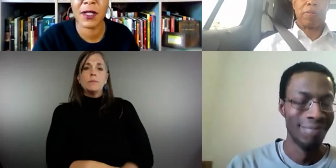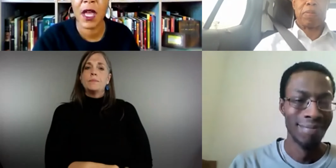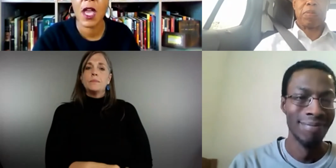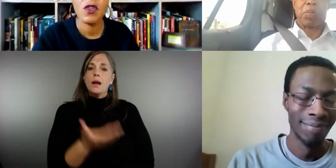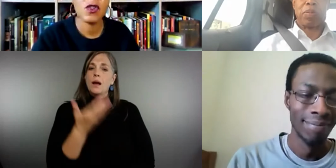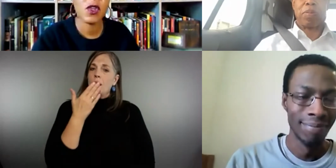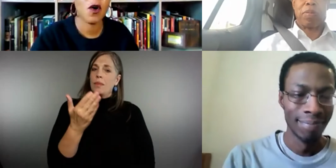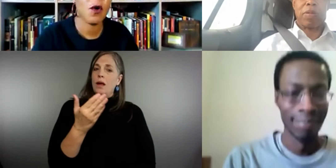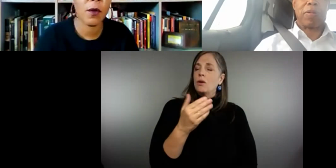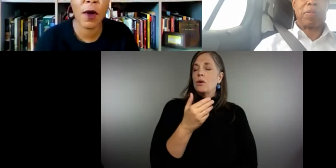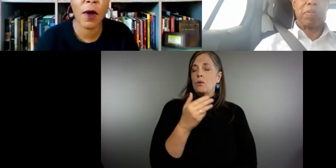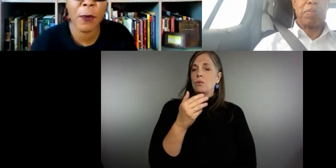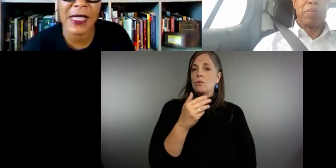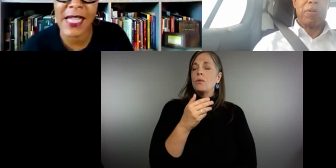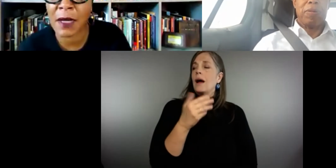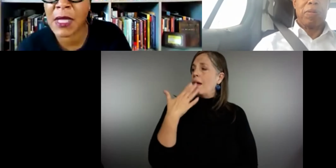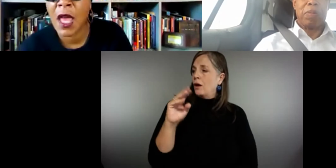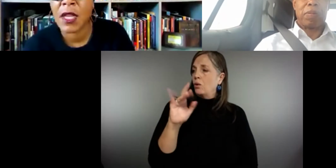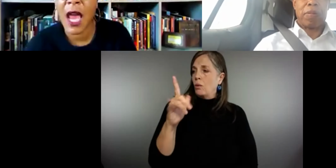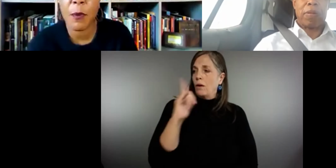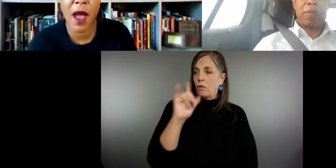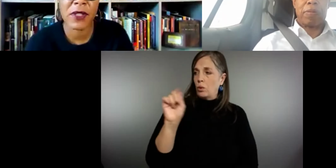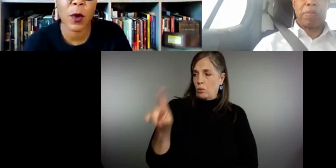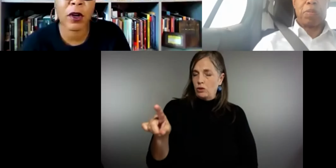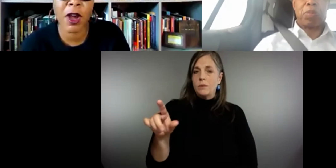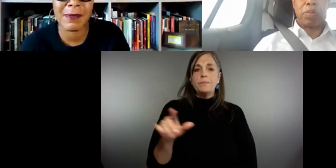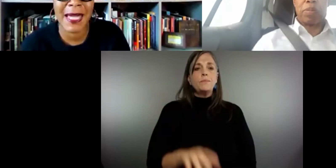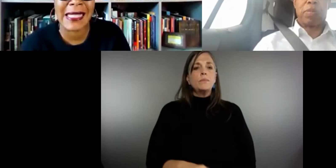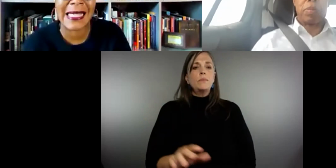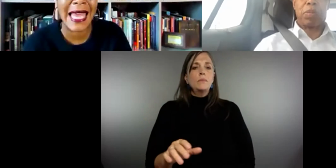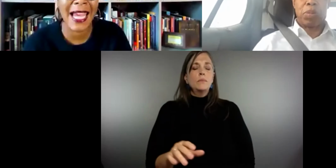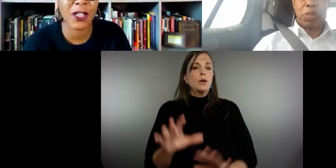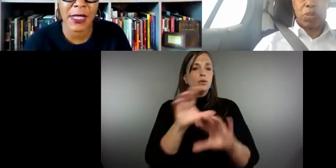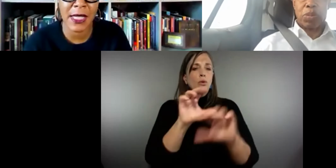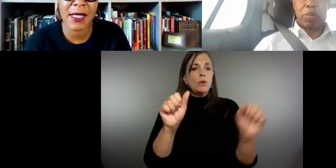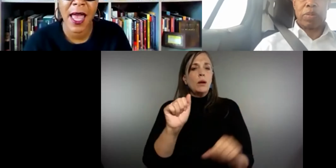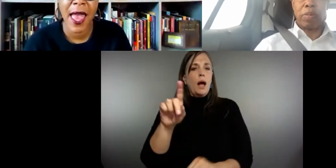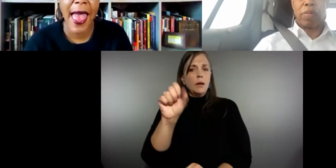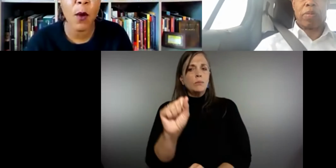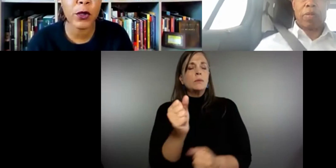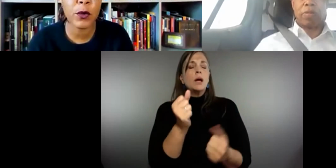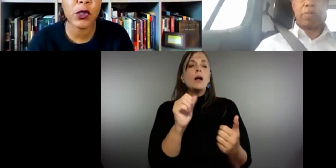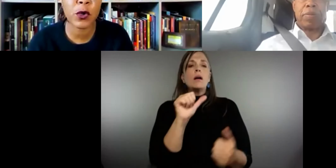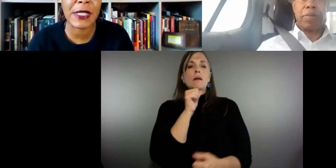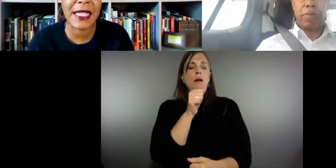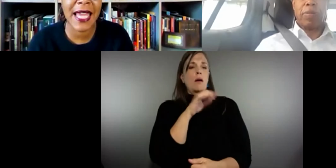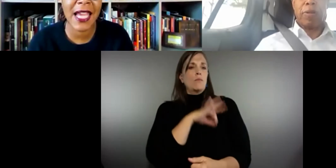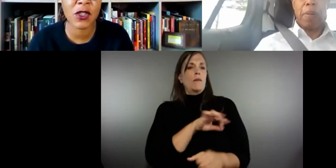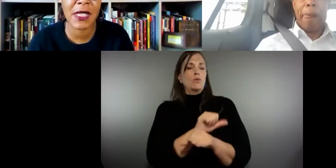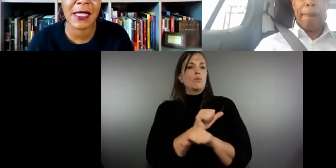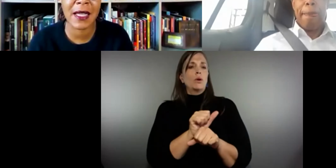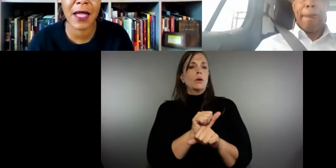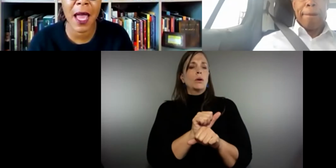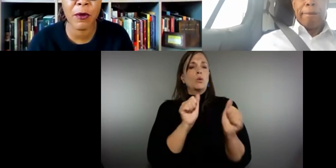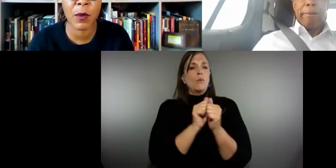your question so uh president adams nonprofits work across many city agencies how will you ensure city